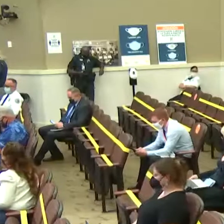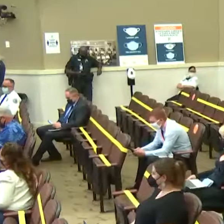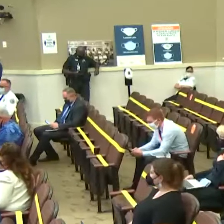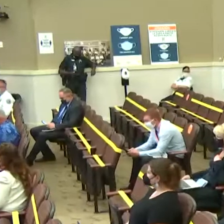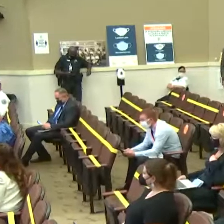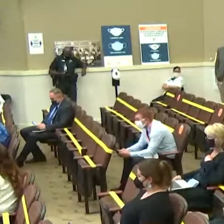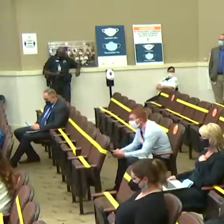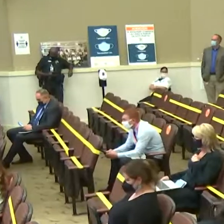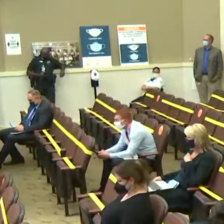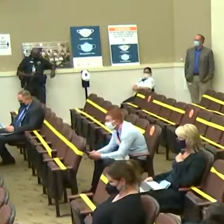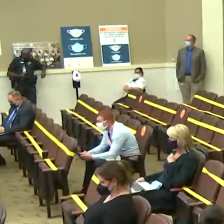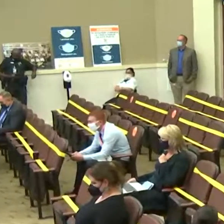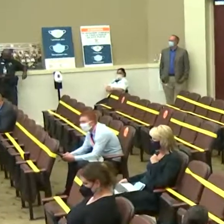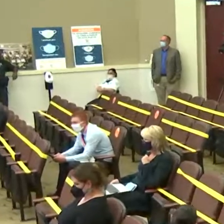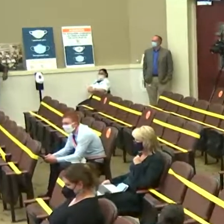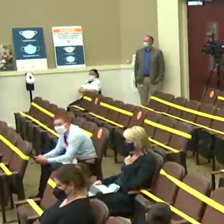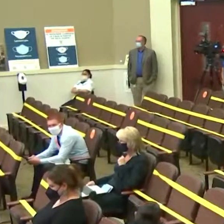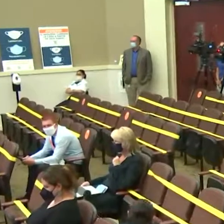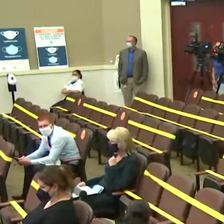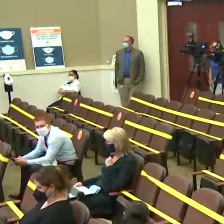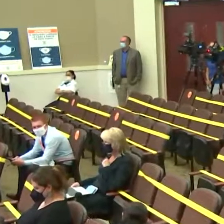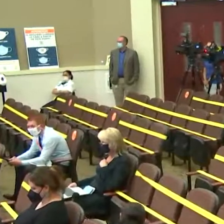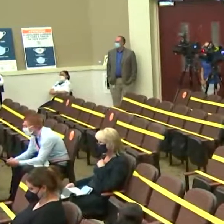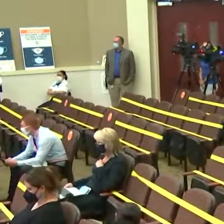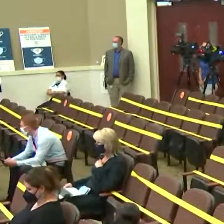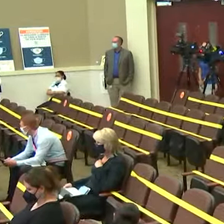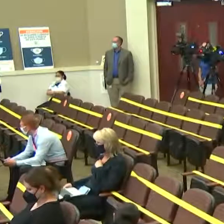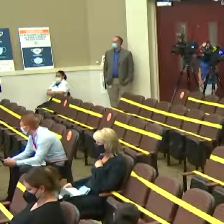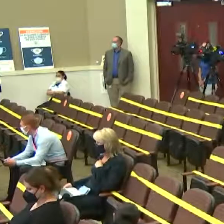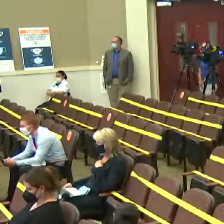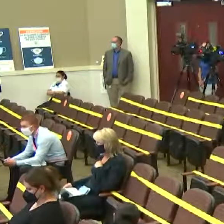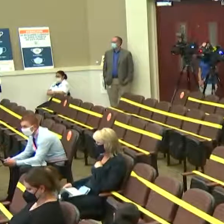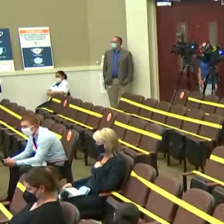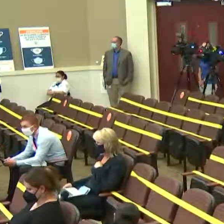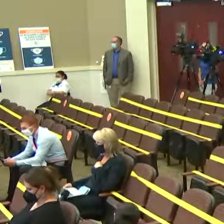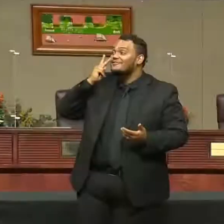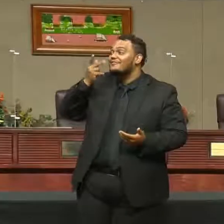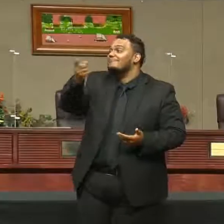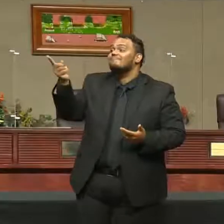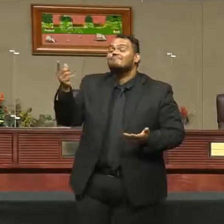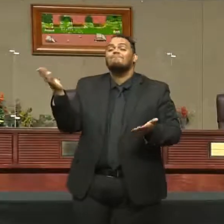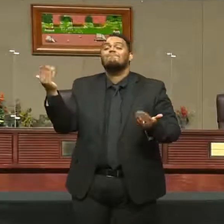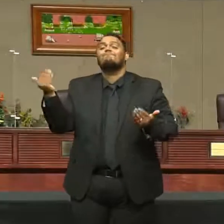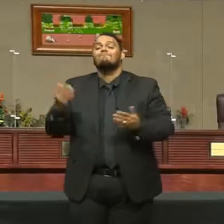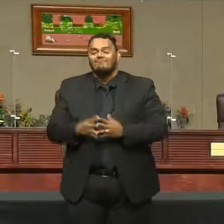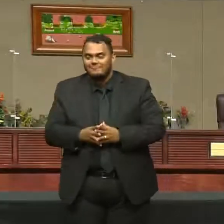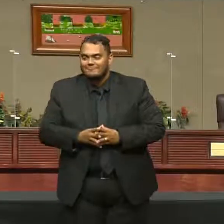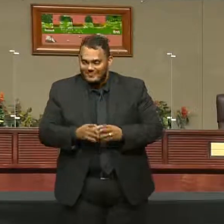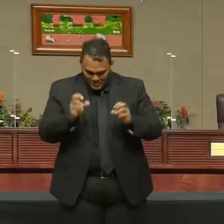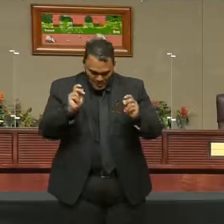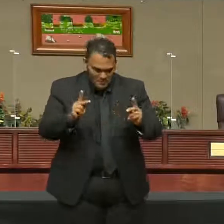but we got some extra volunteers, so we'll see towards the end here. All right.